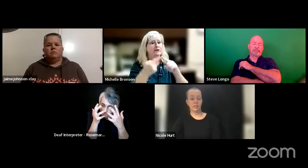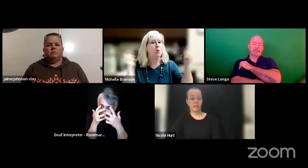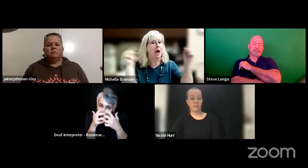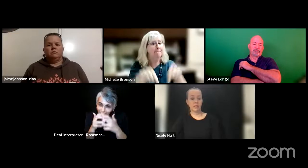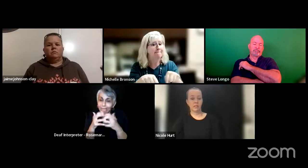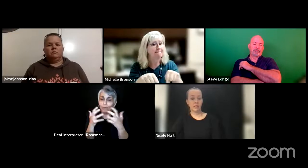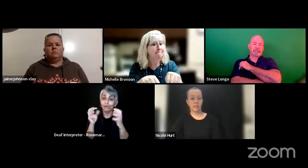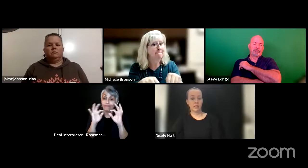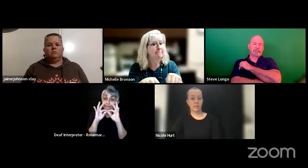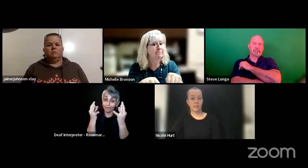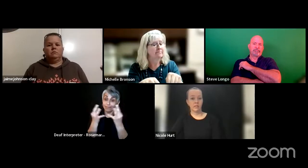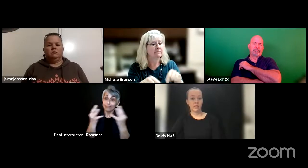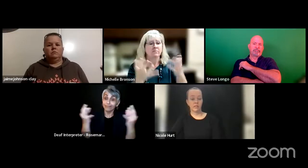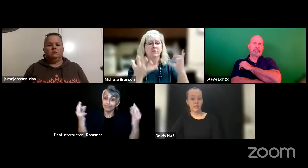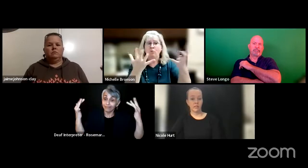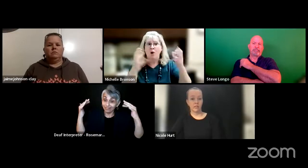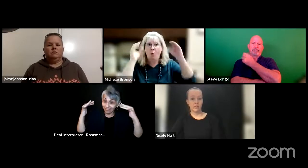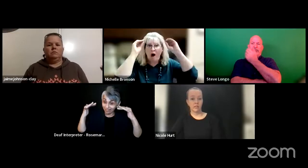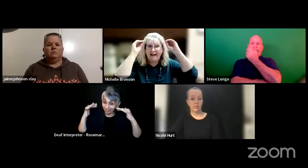really hoping that that will